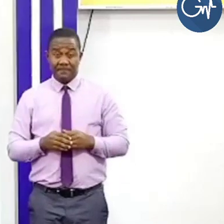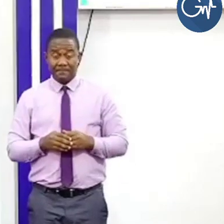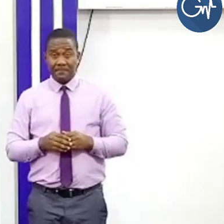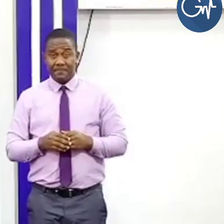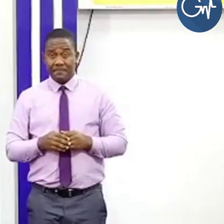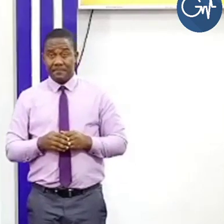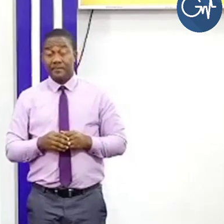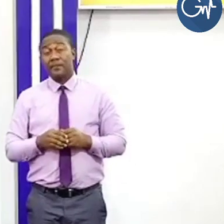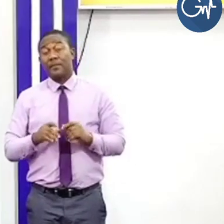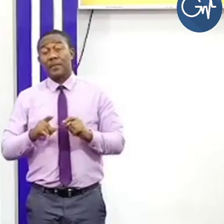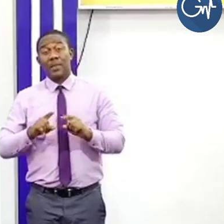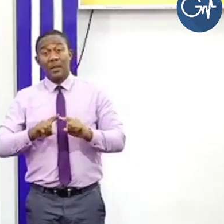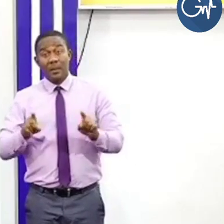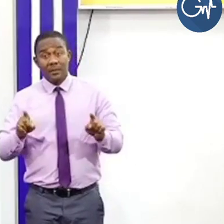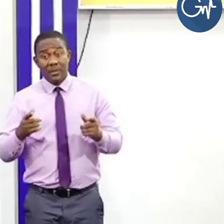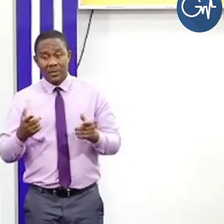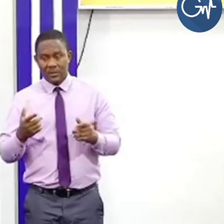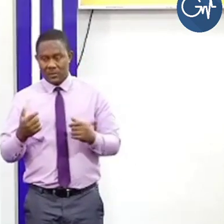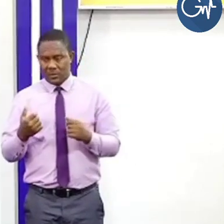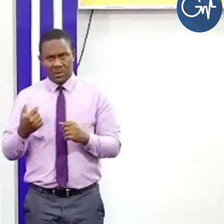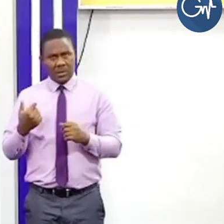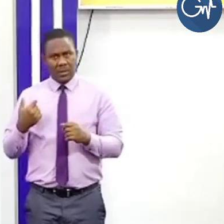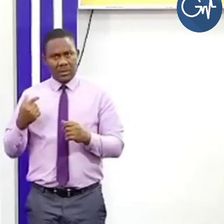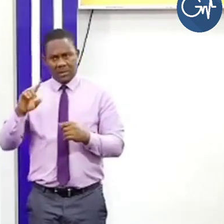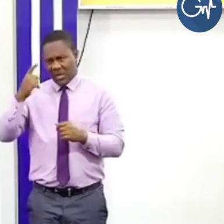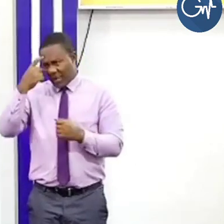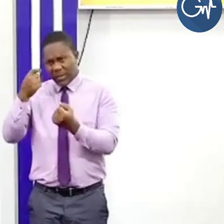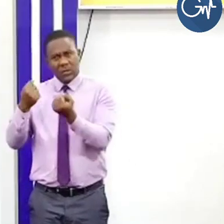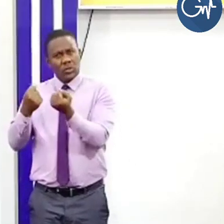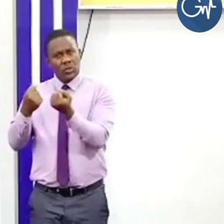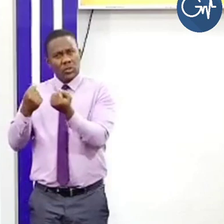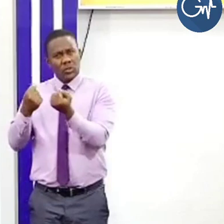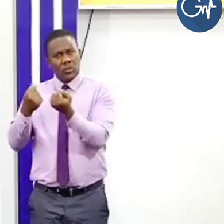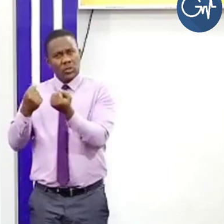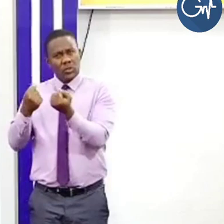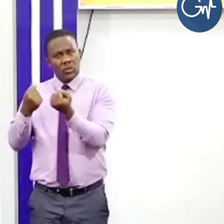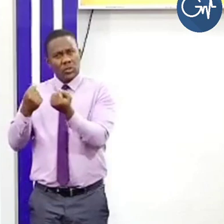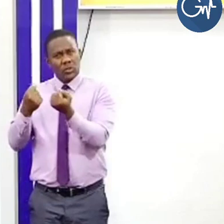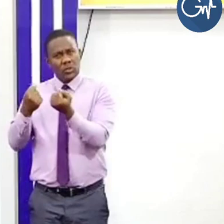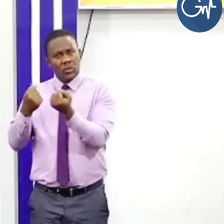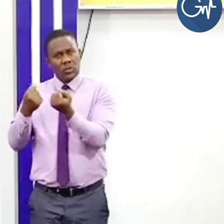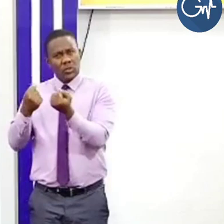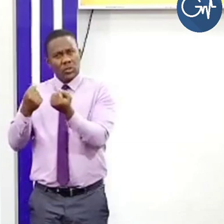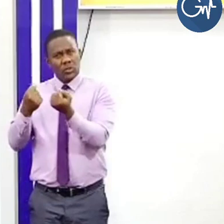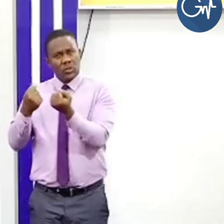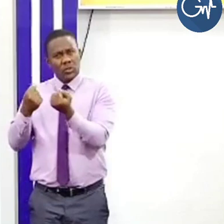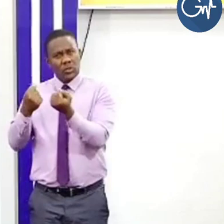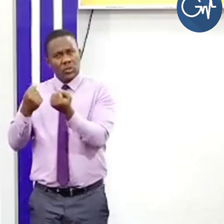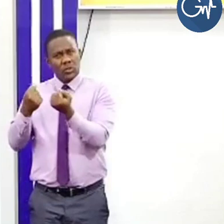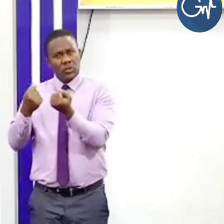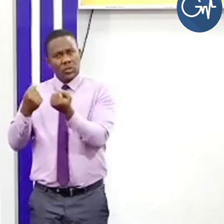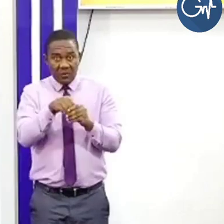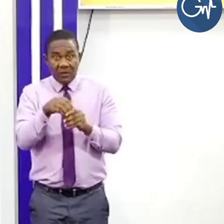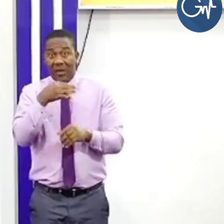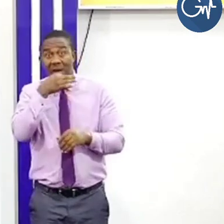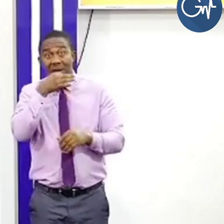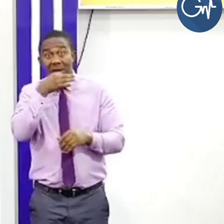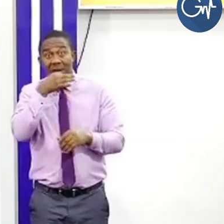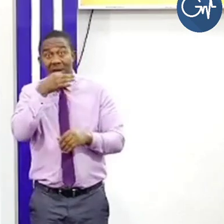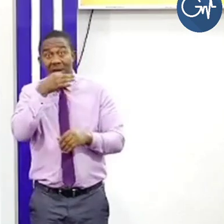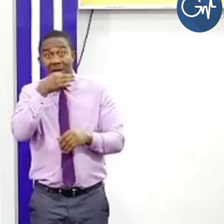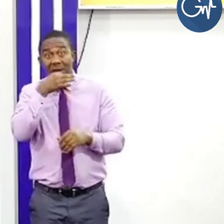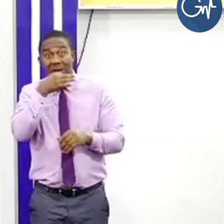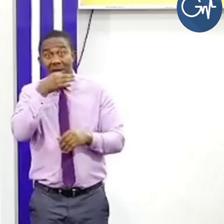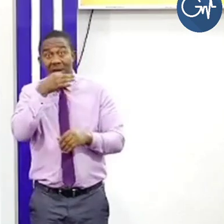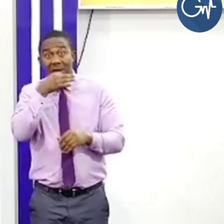But what the support that we are talking about is to give working capital to rice millers so that they can buy paddy